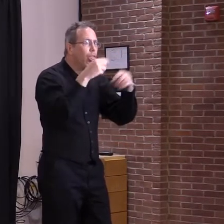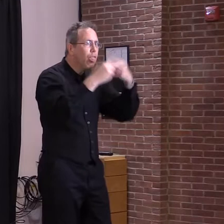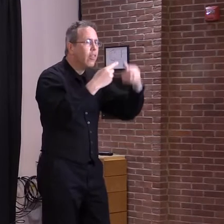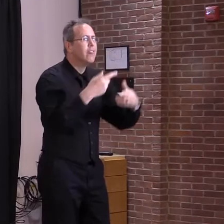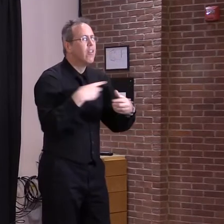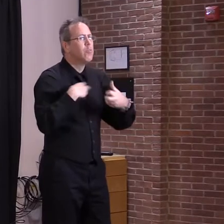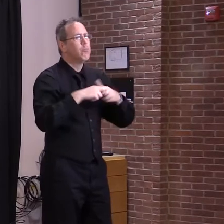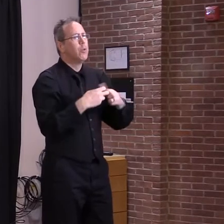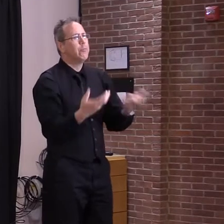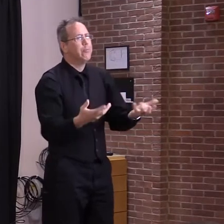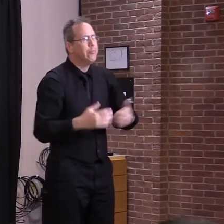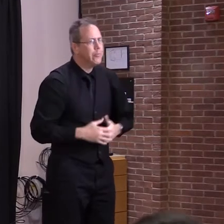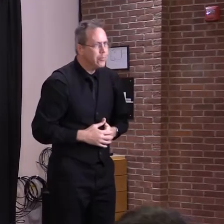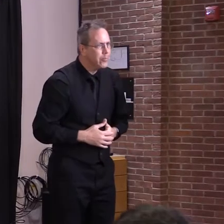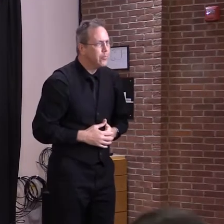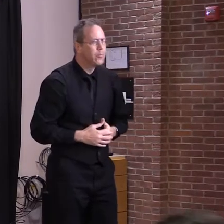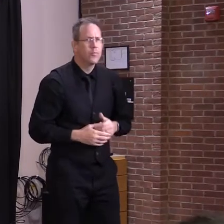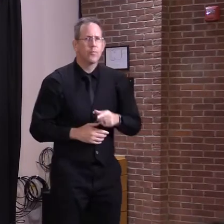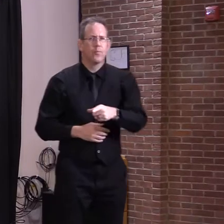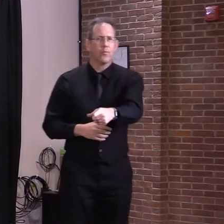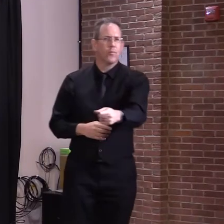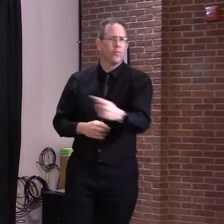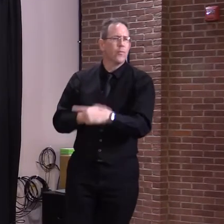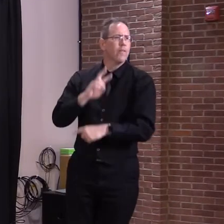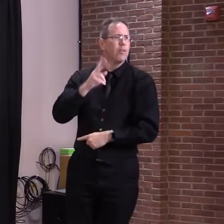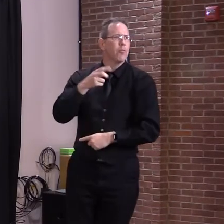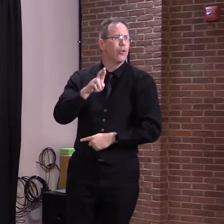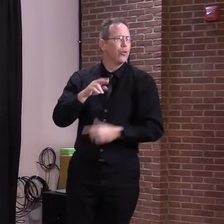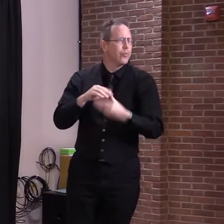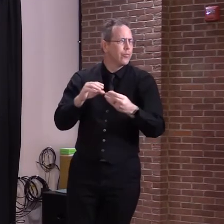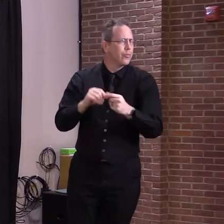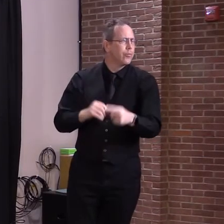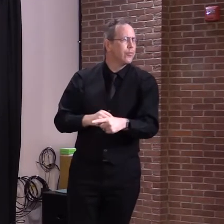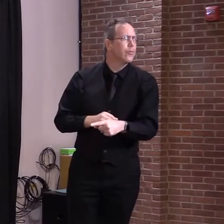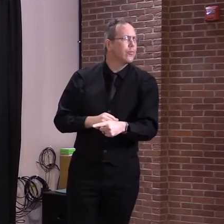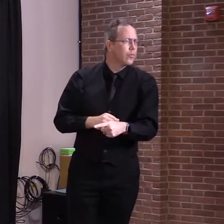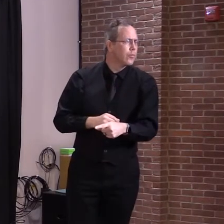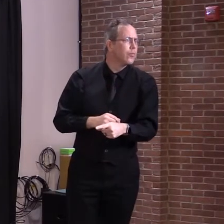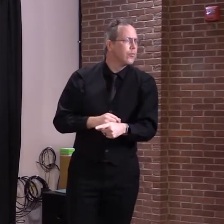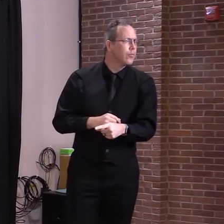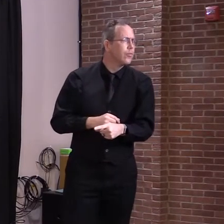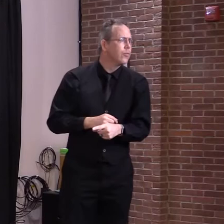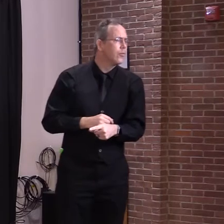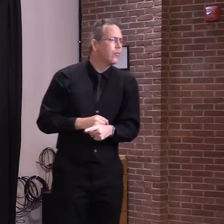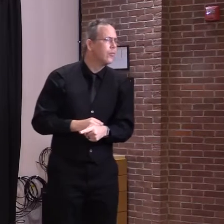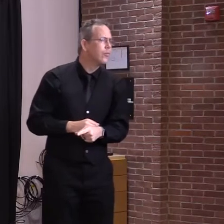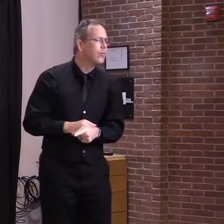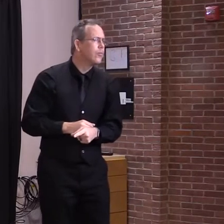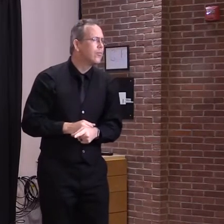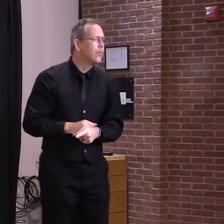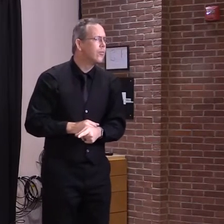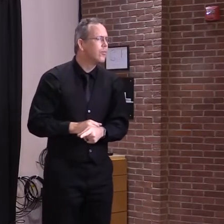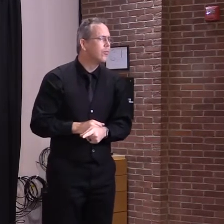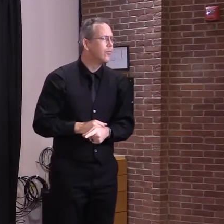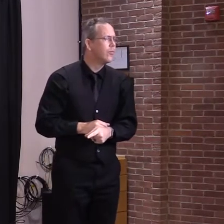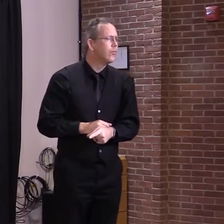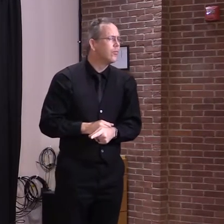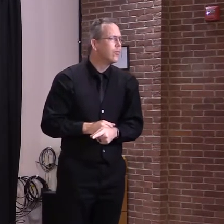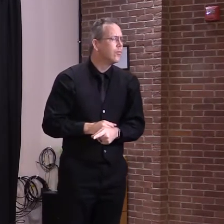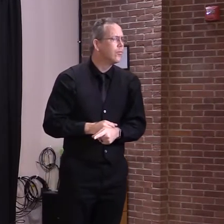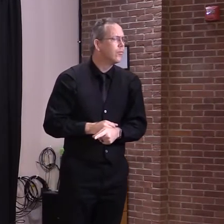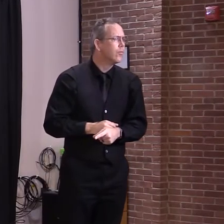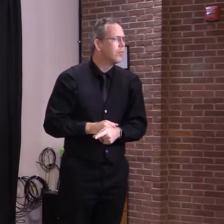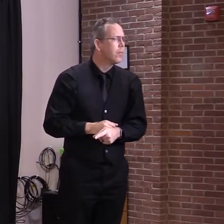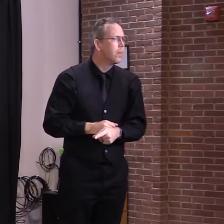enhanced program right now for restaurants, hospitality. Have you had a chance to look at that and see how that would affect Vermont? No,